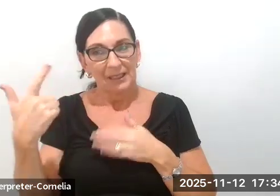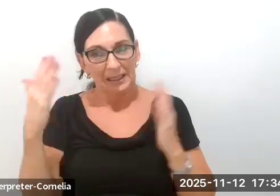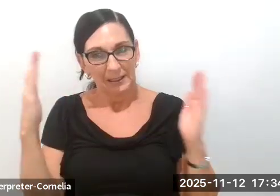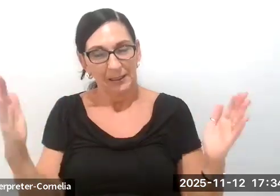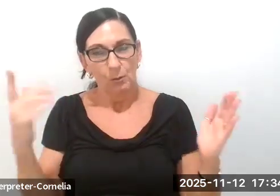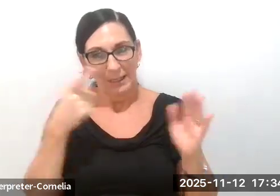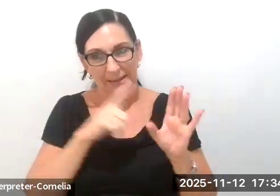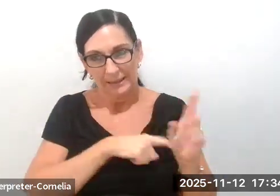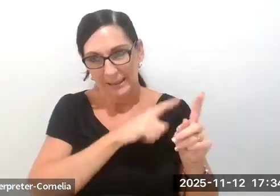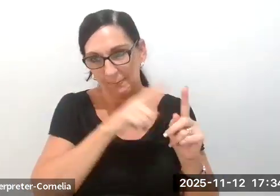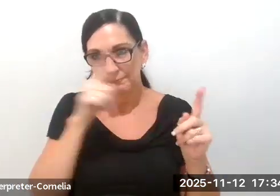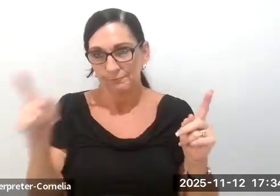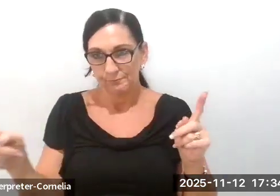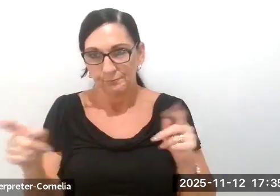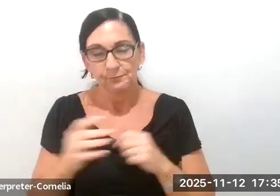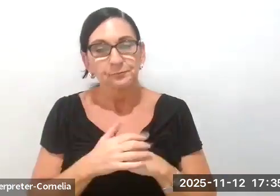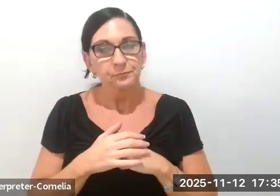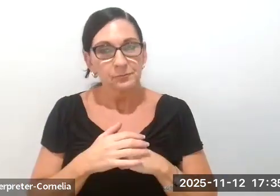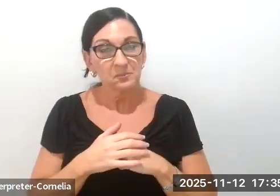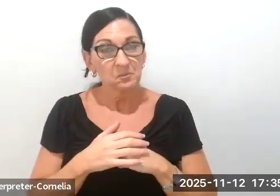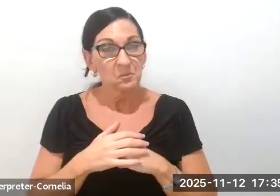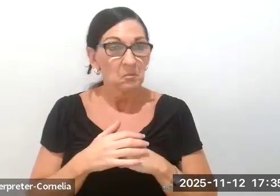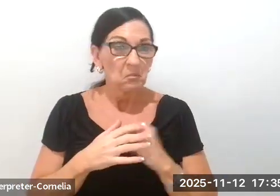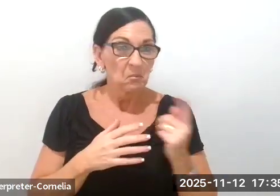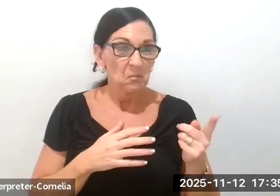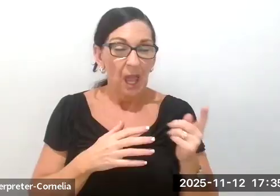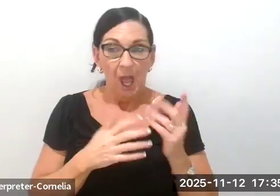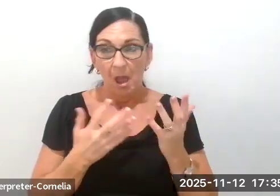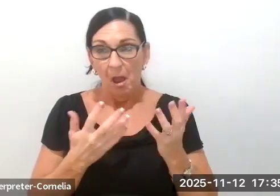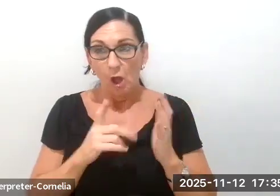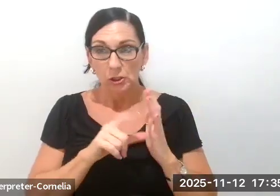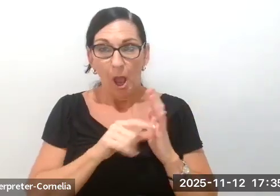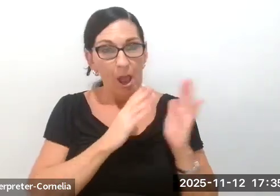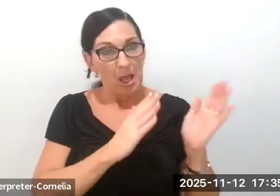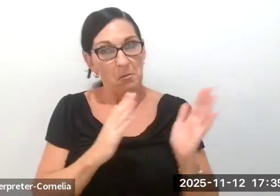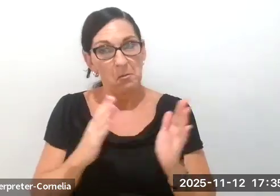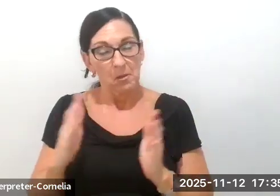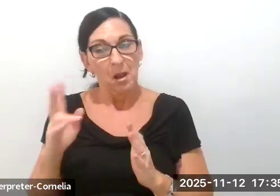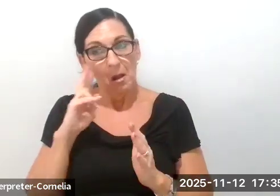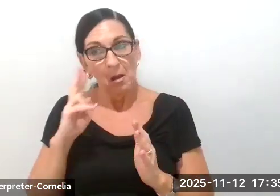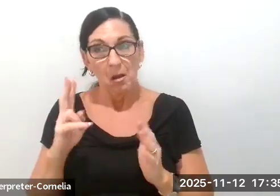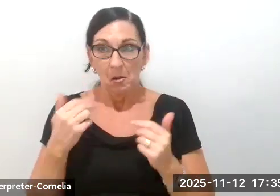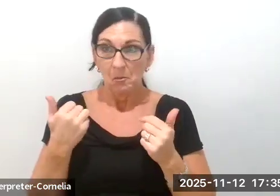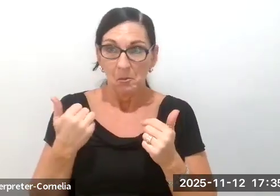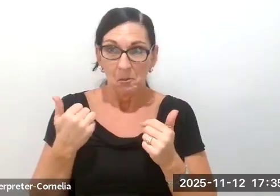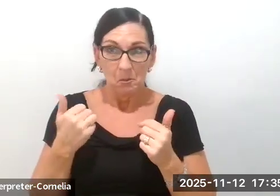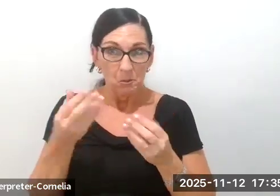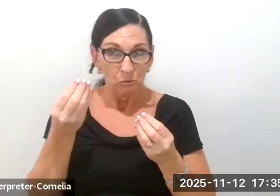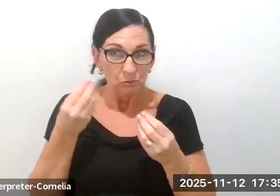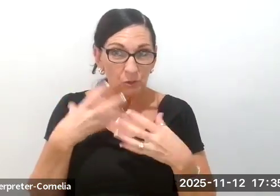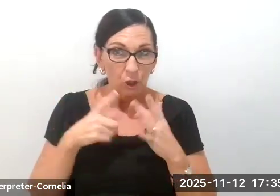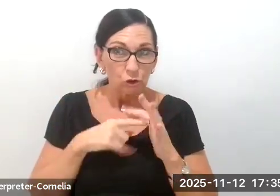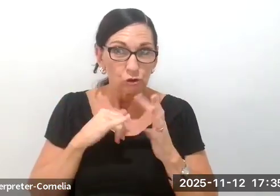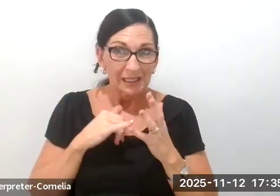So in terms of how we're going for time, we've been going okay for time, I think, Jess. Jess might give me, I think we're